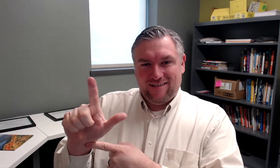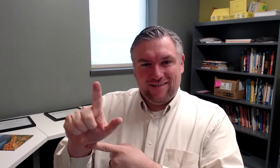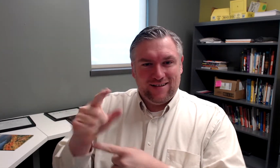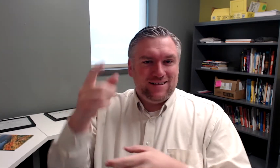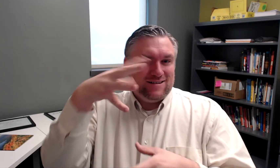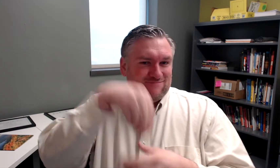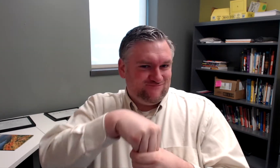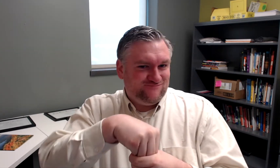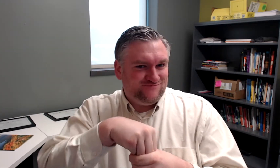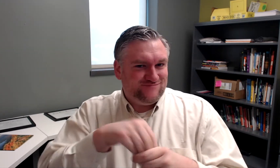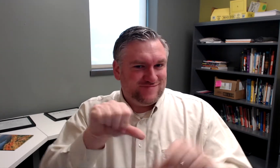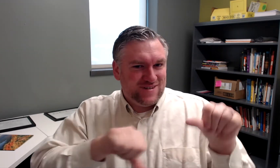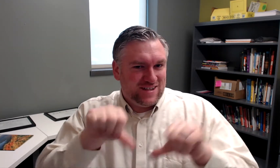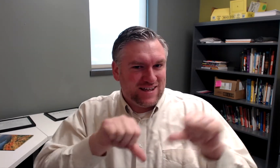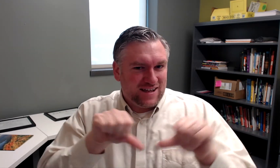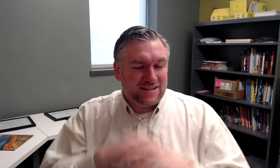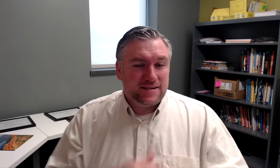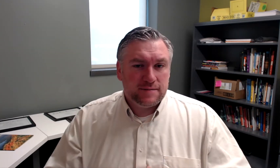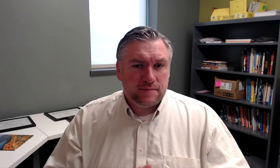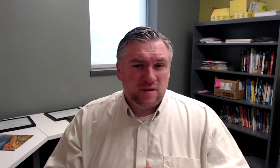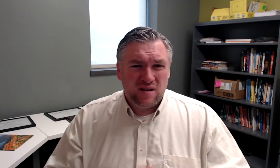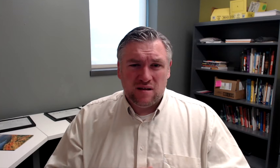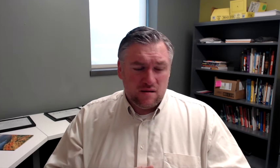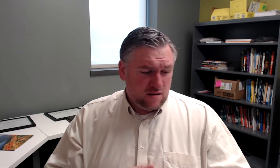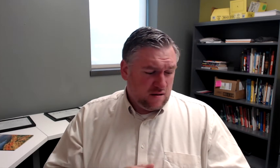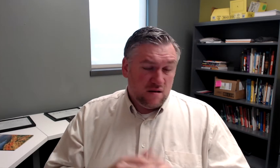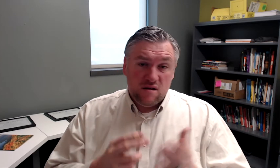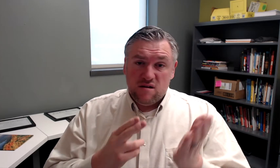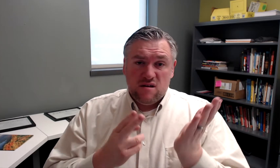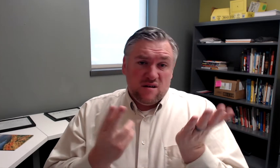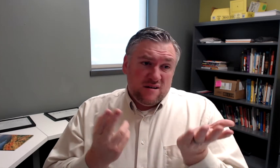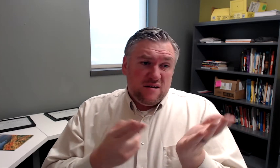discuss ASL in science.